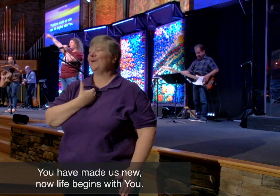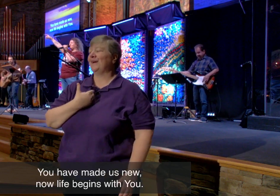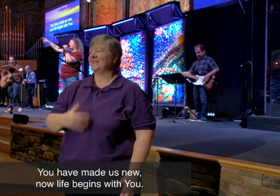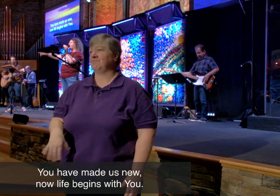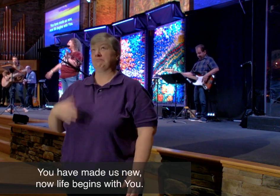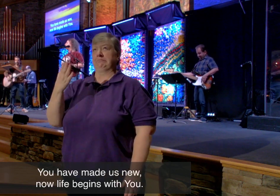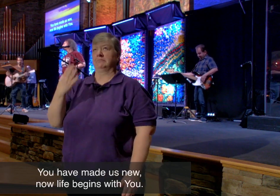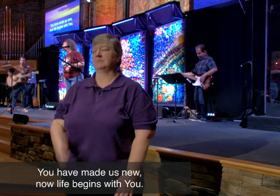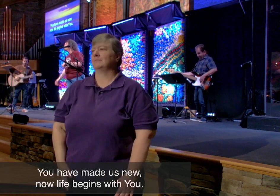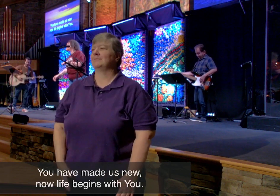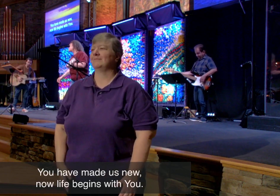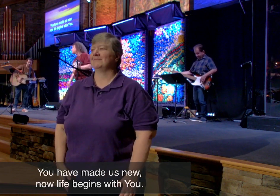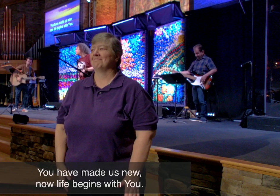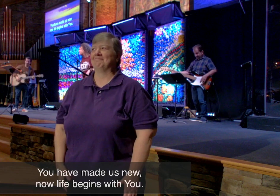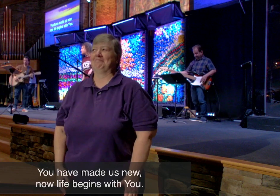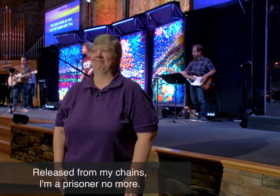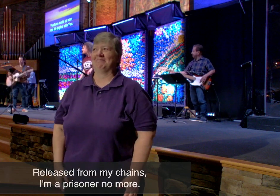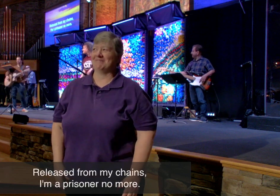with.